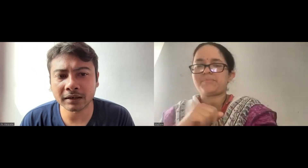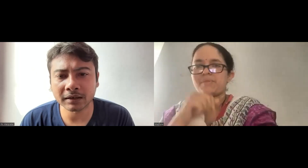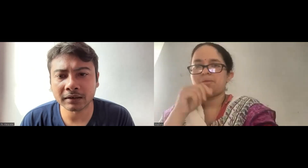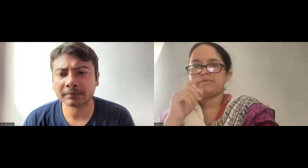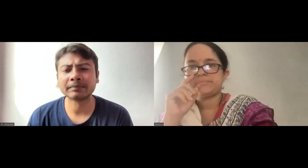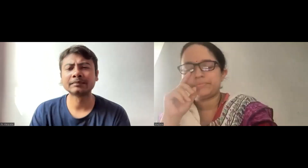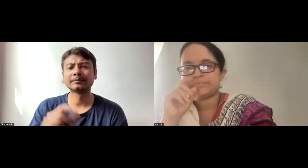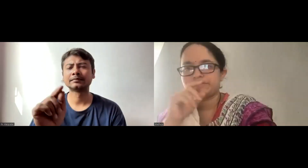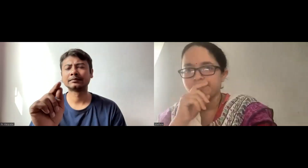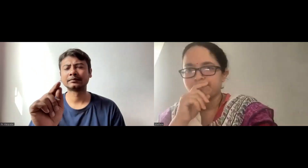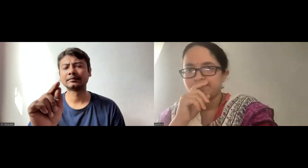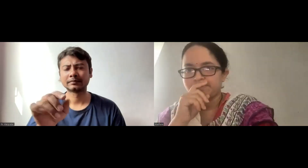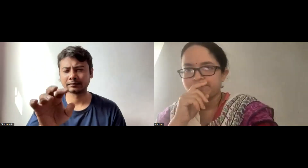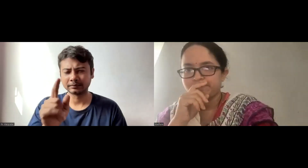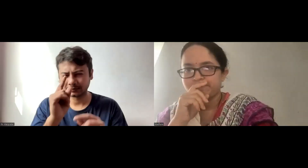Krishna,